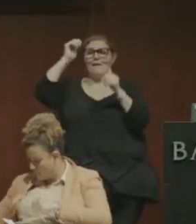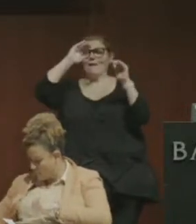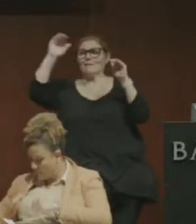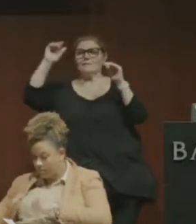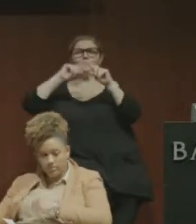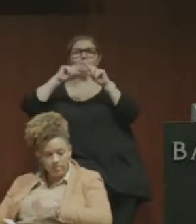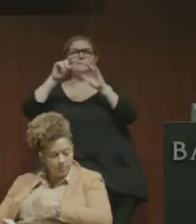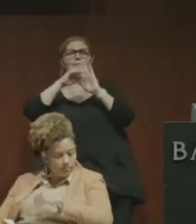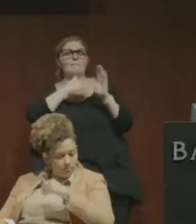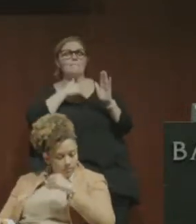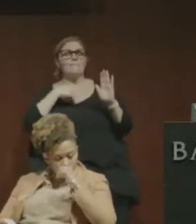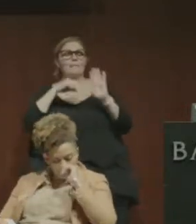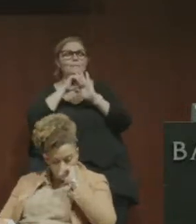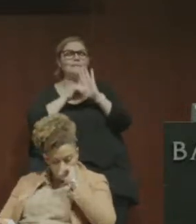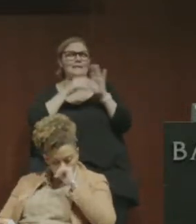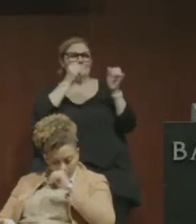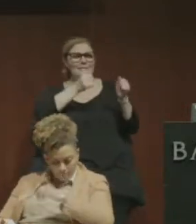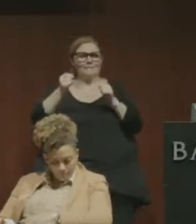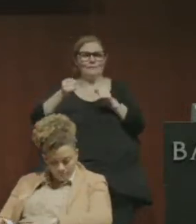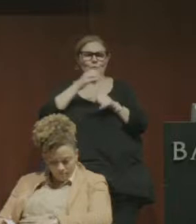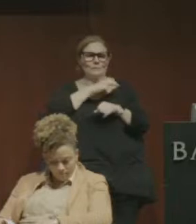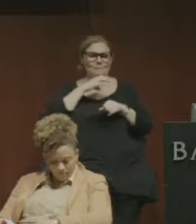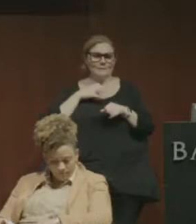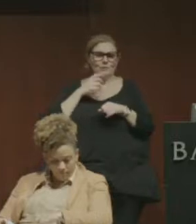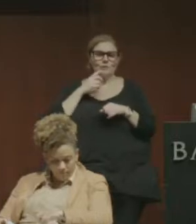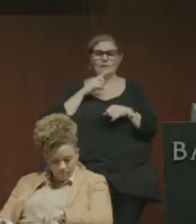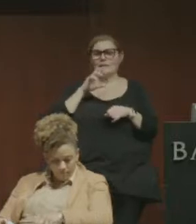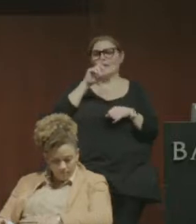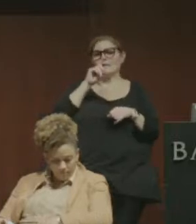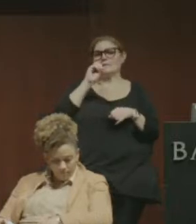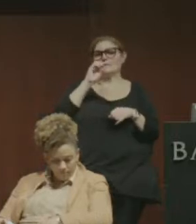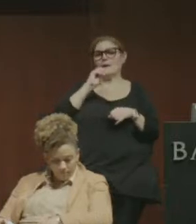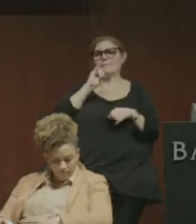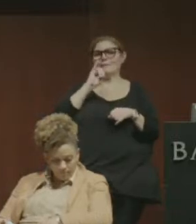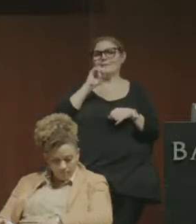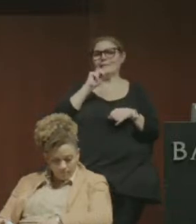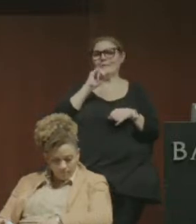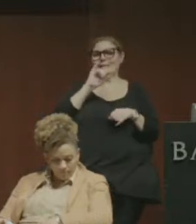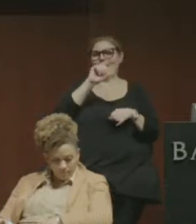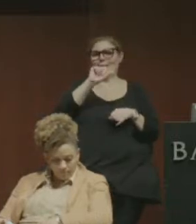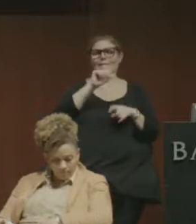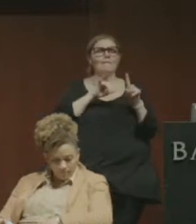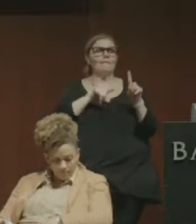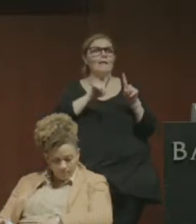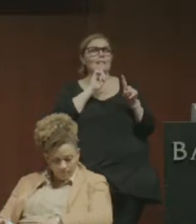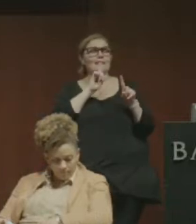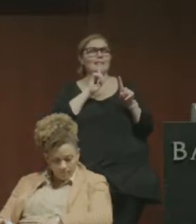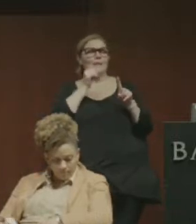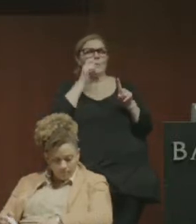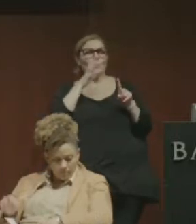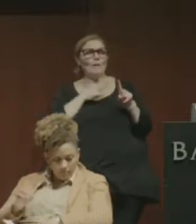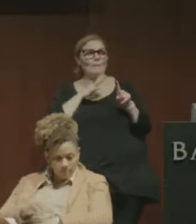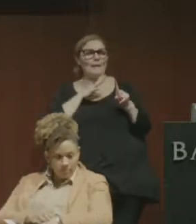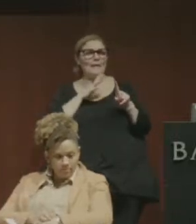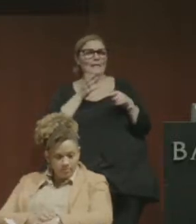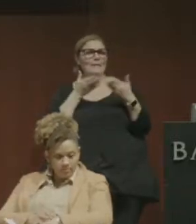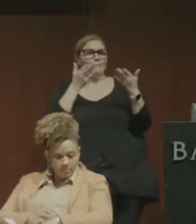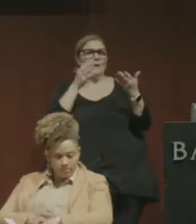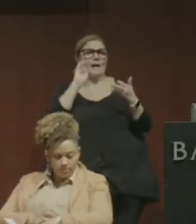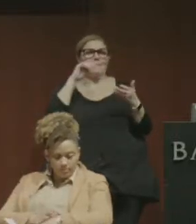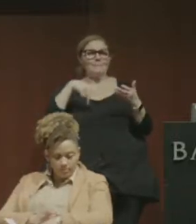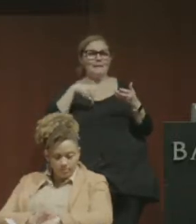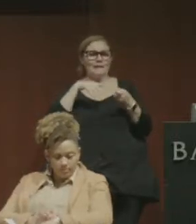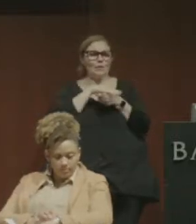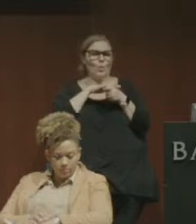member states' individual reparations commissions, like Dominica's, said that the smattering of women elected as MPs in the